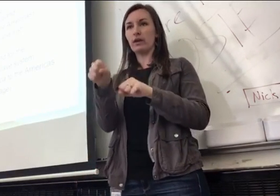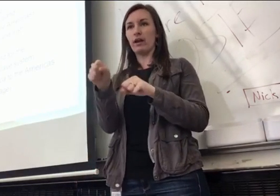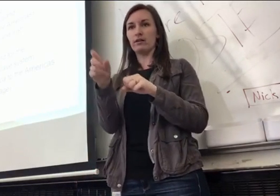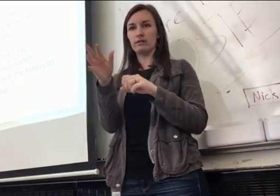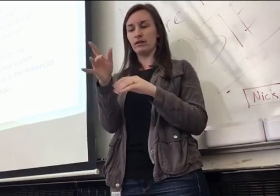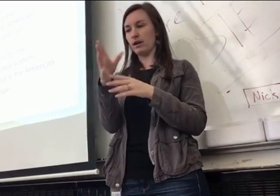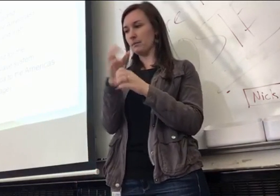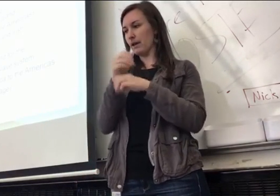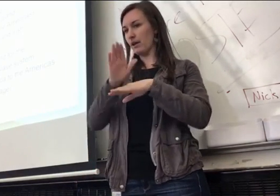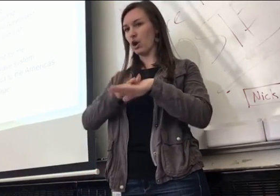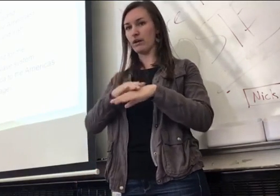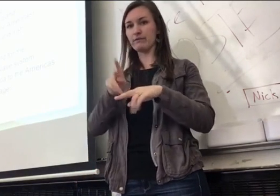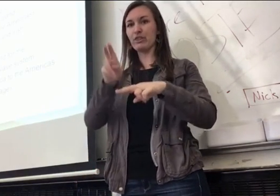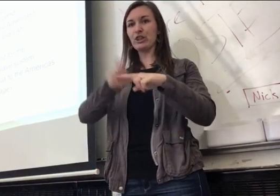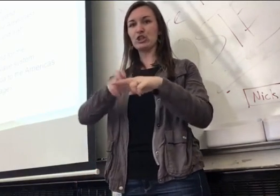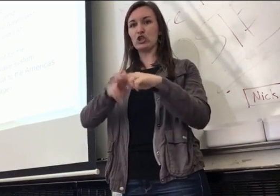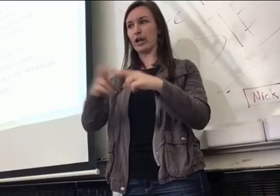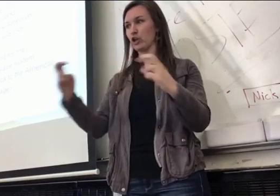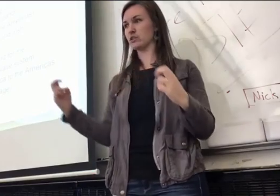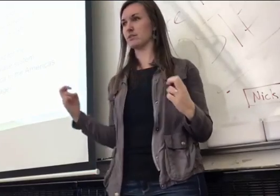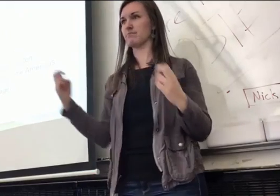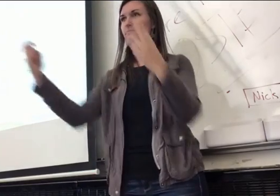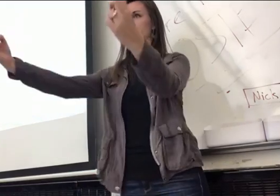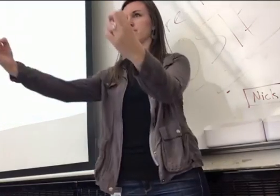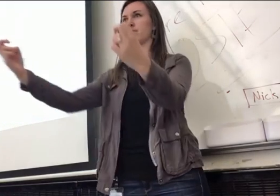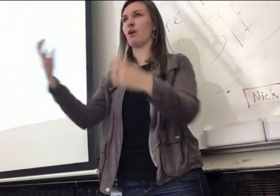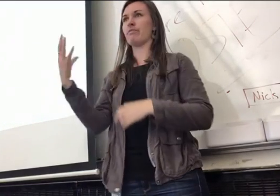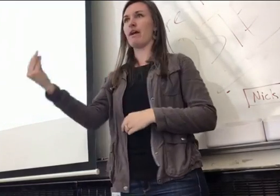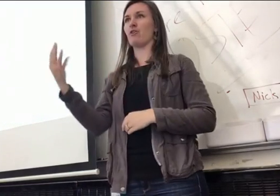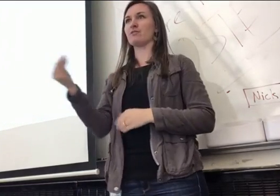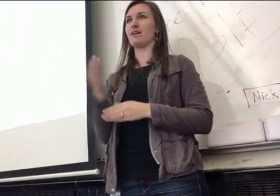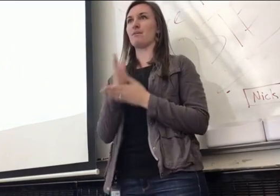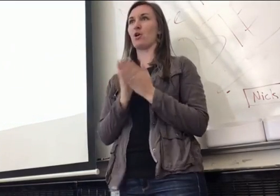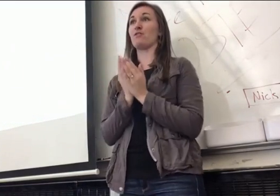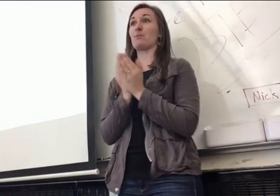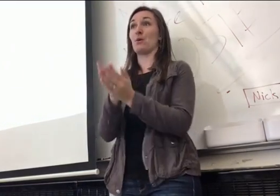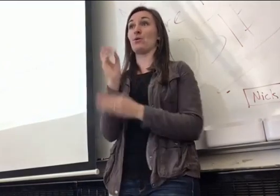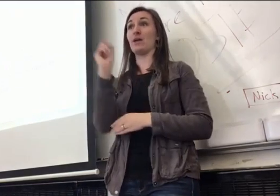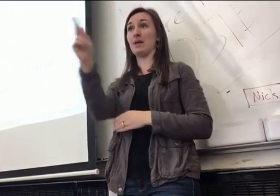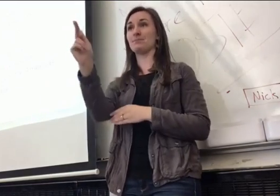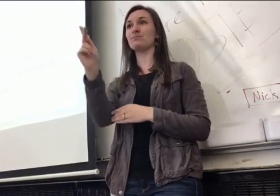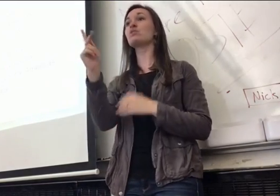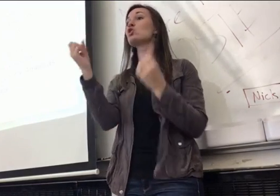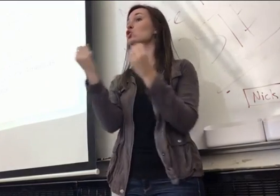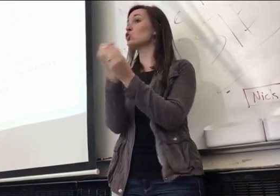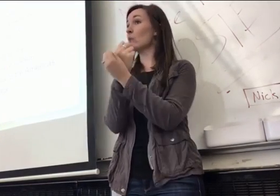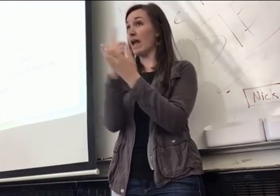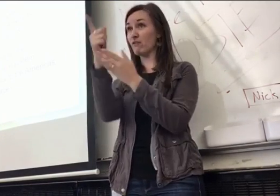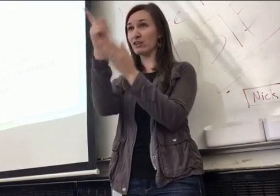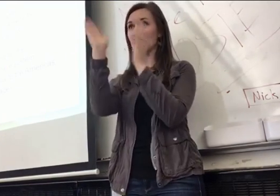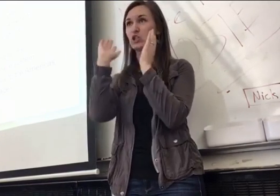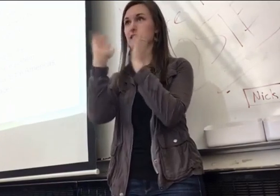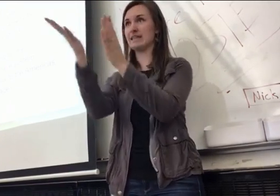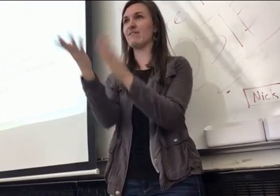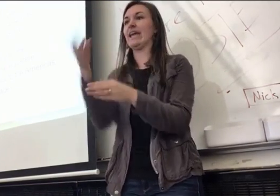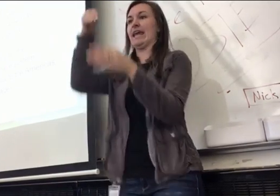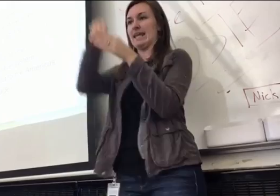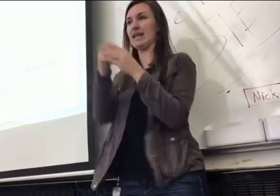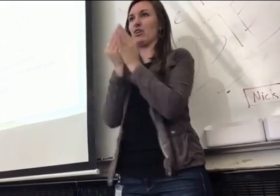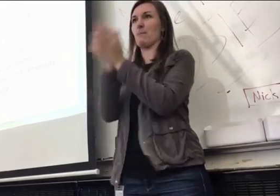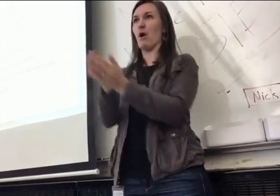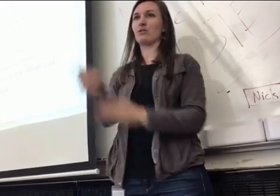get on the chairs on the outside rim of our boat. Sound good? All right, so leave everything and get into the boat.